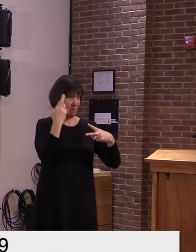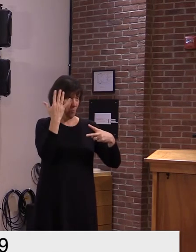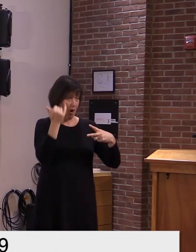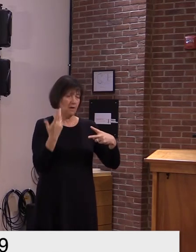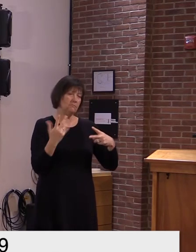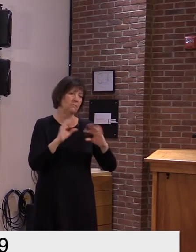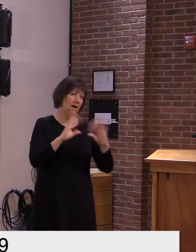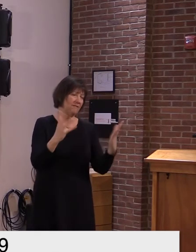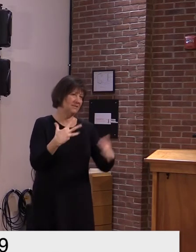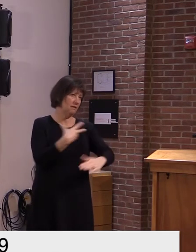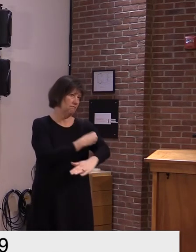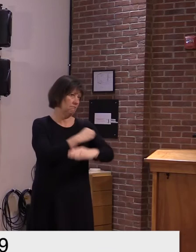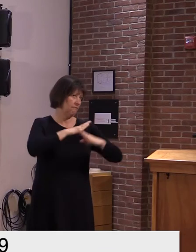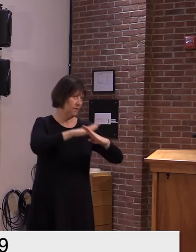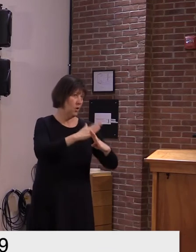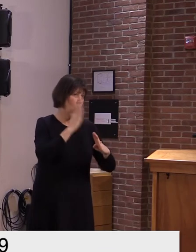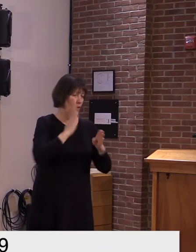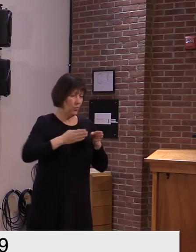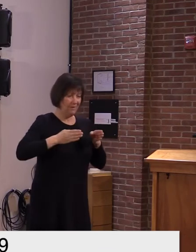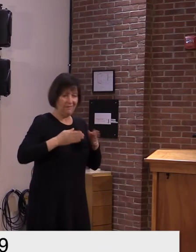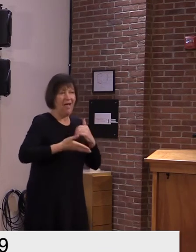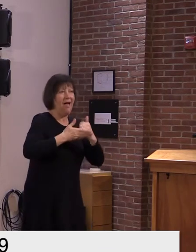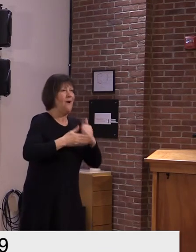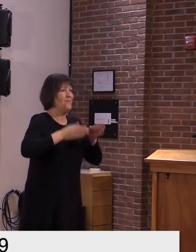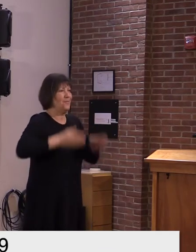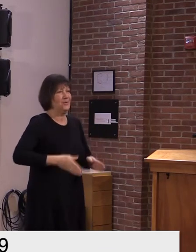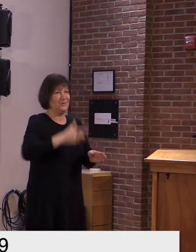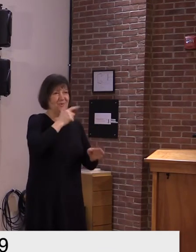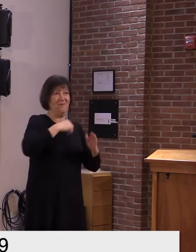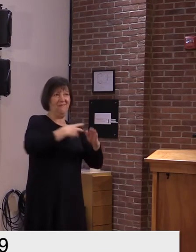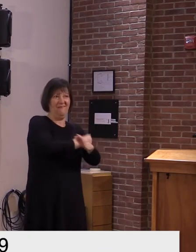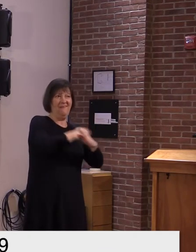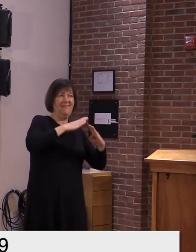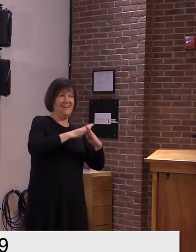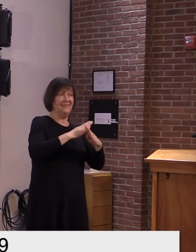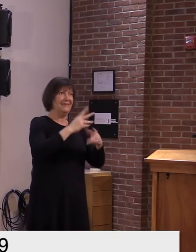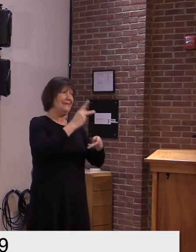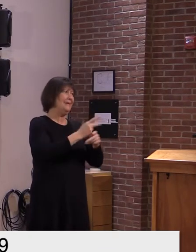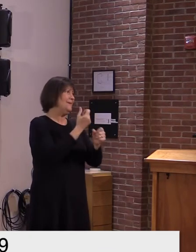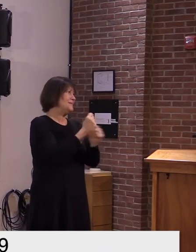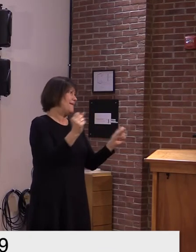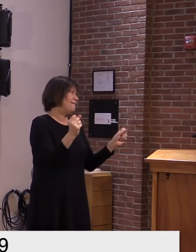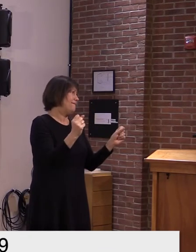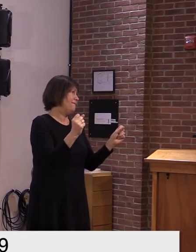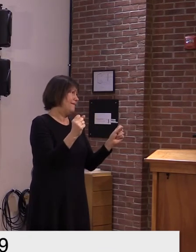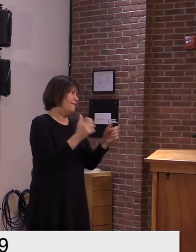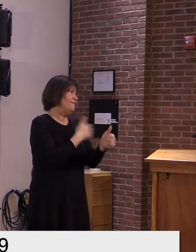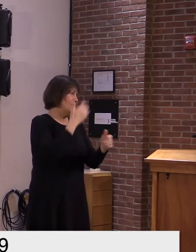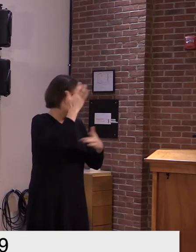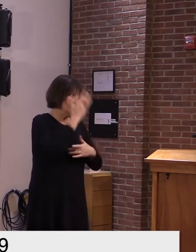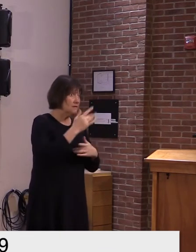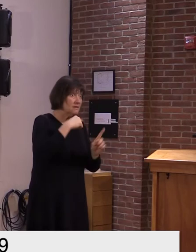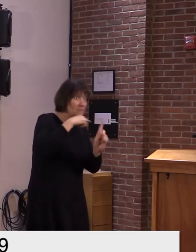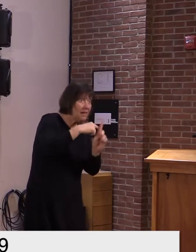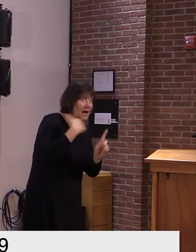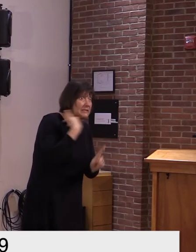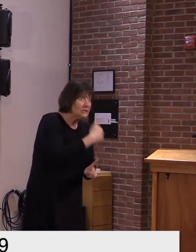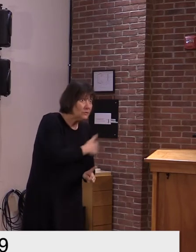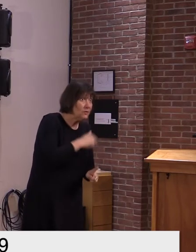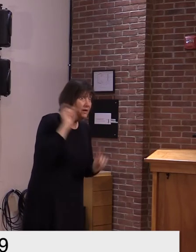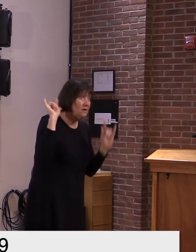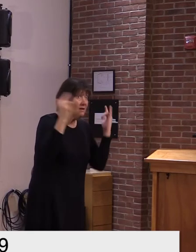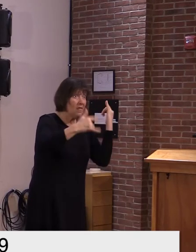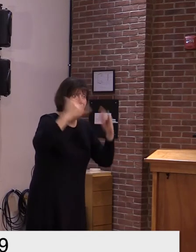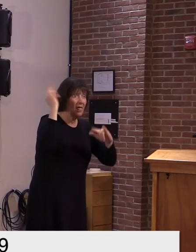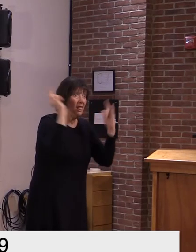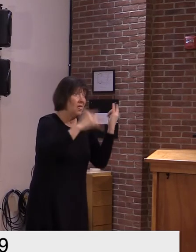vaccination obviously is gonna protect the person vaccinated. But number two, if we'll be traveling back and forth to Washington